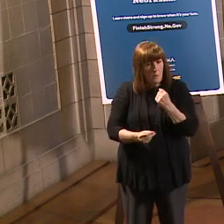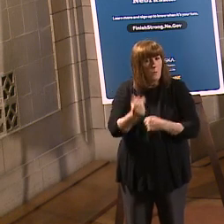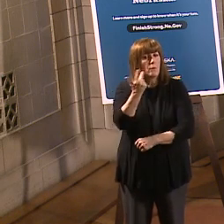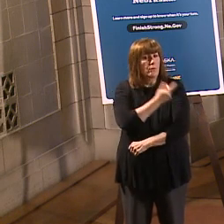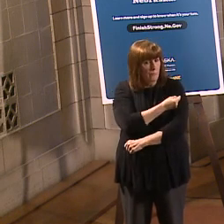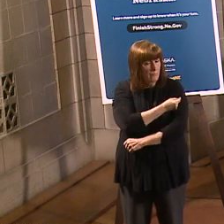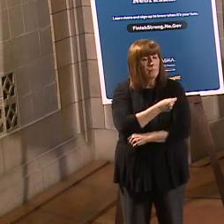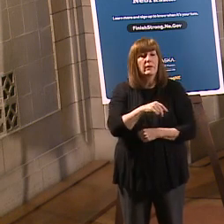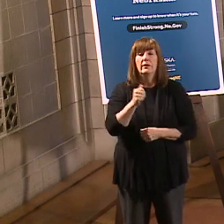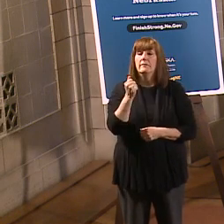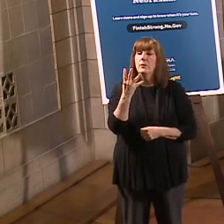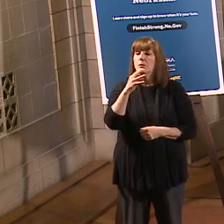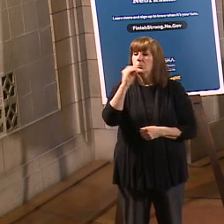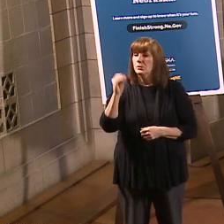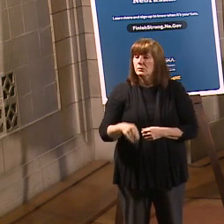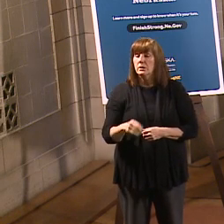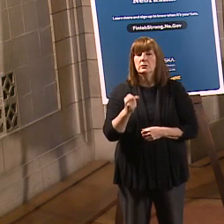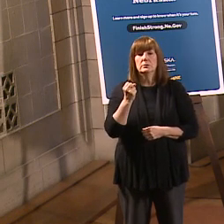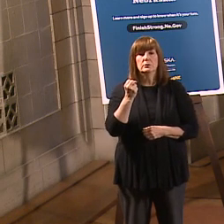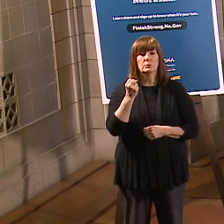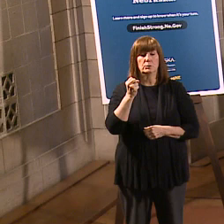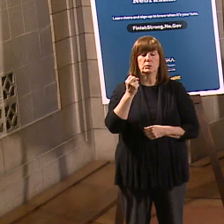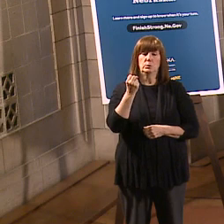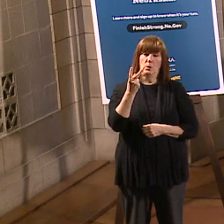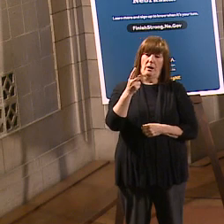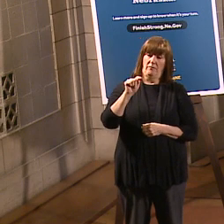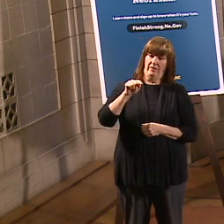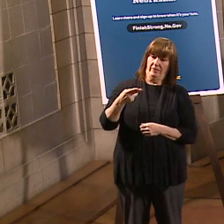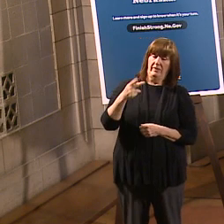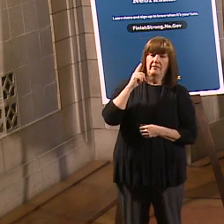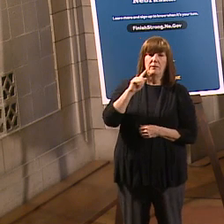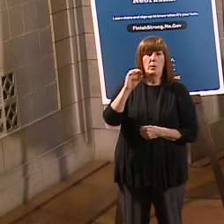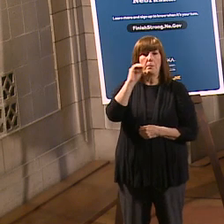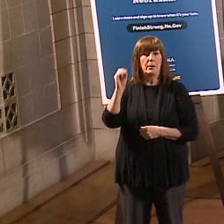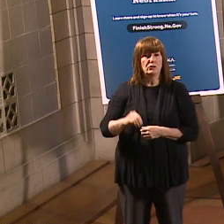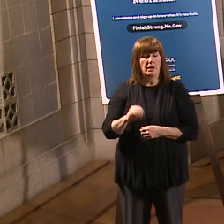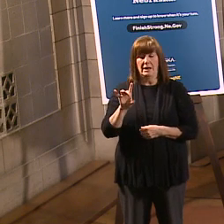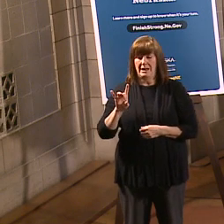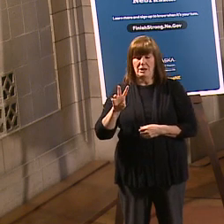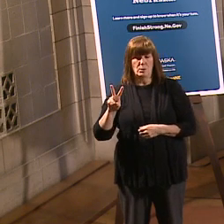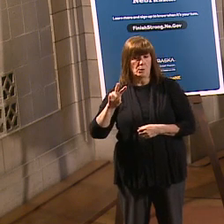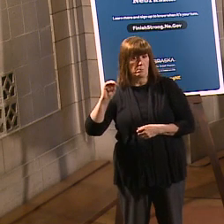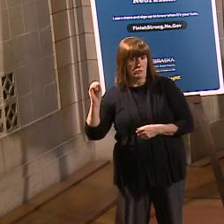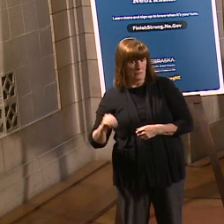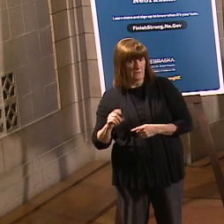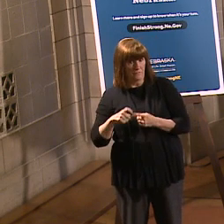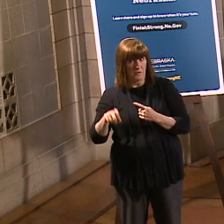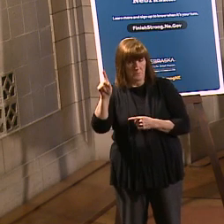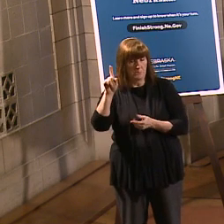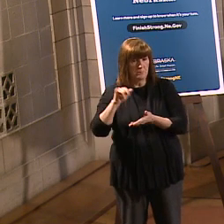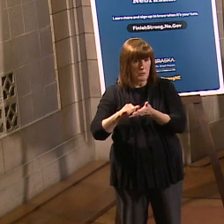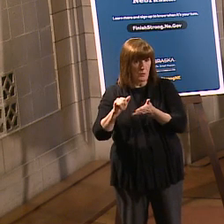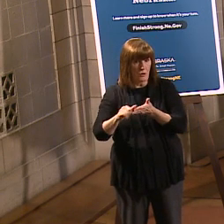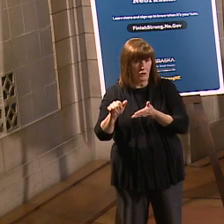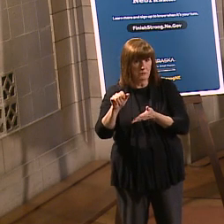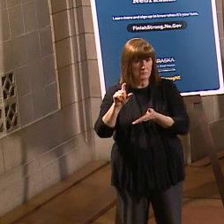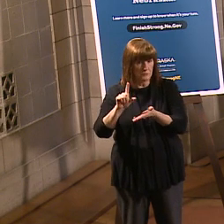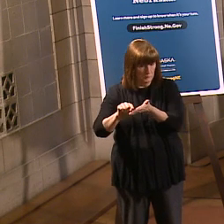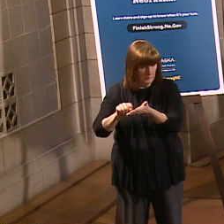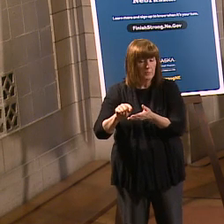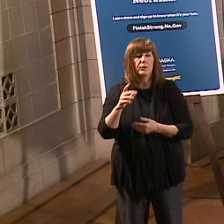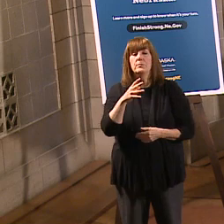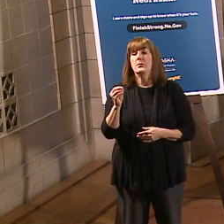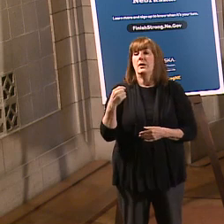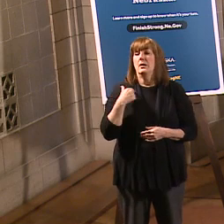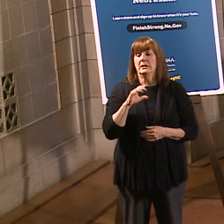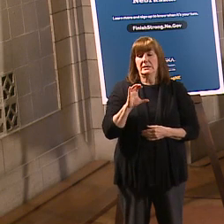that 14%, and 12th with regard to the percent dose uses at 82%. Those are from the New York Times. And we're